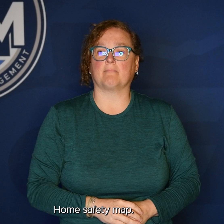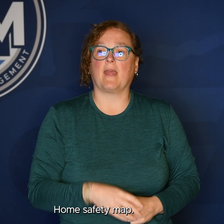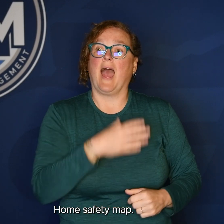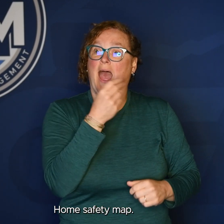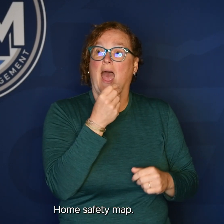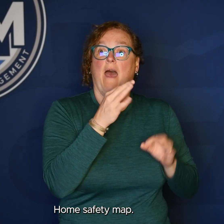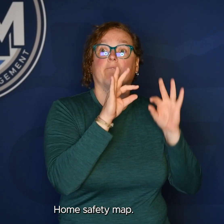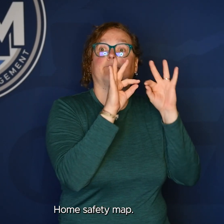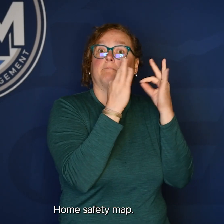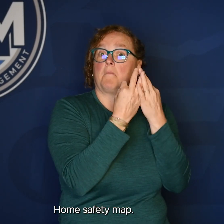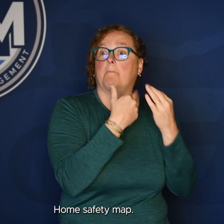Home safety map.